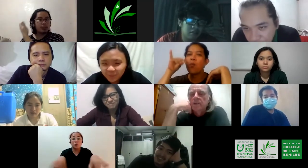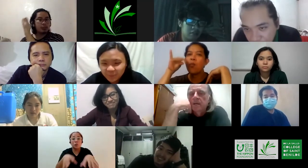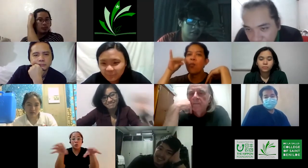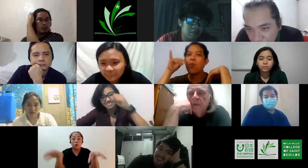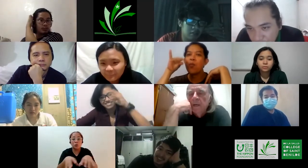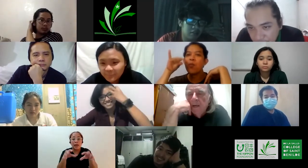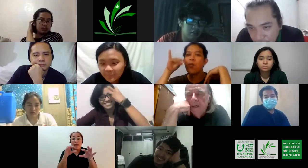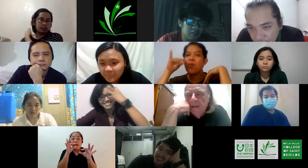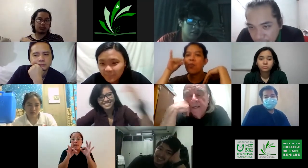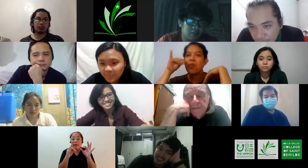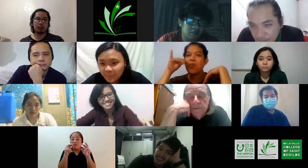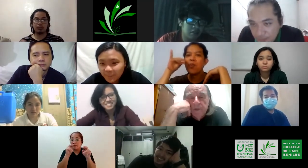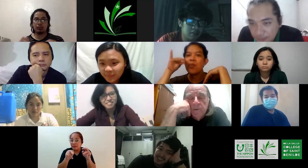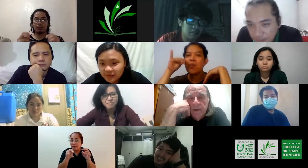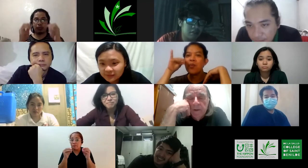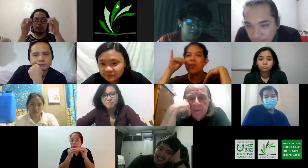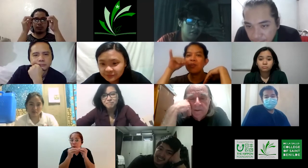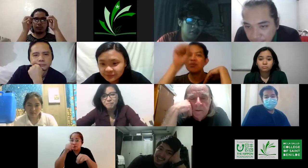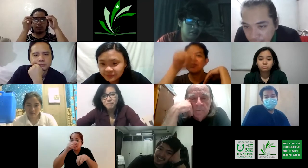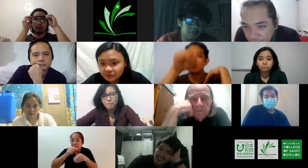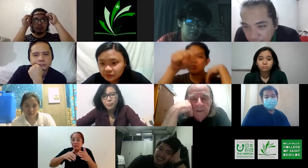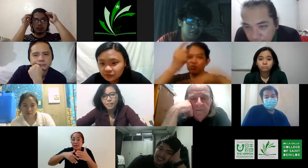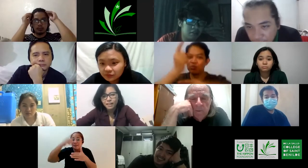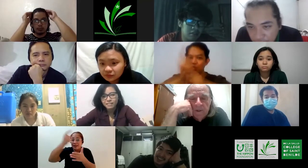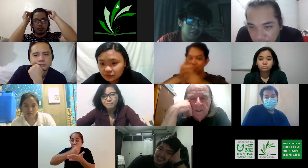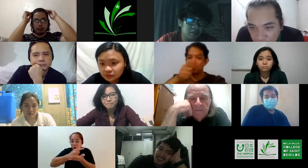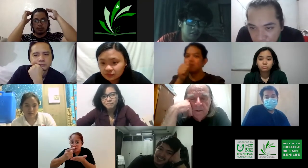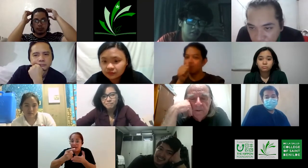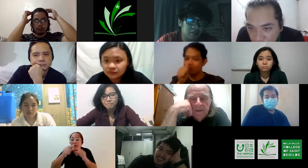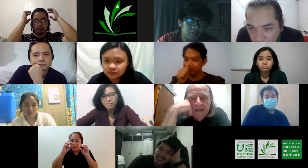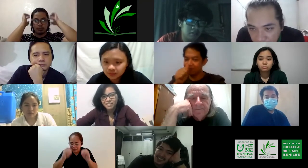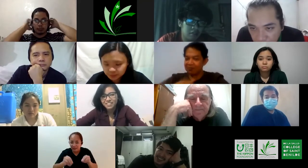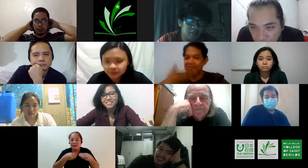time next week, we can also give you more time to do that.